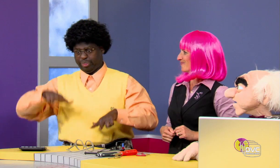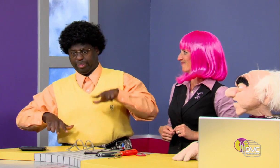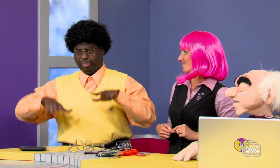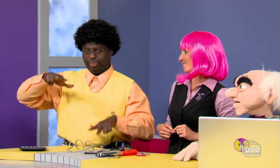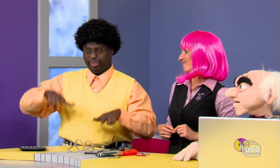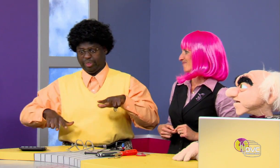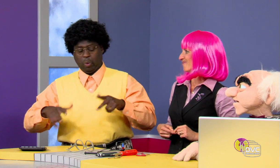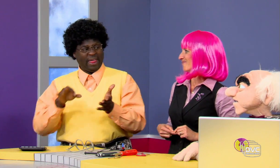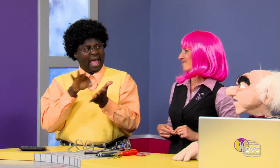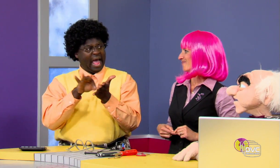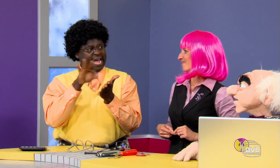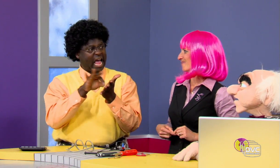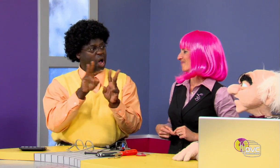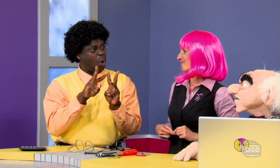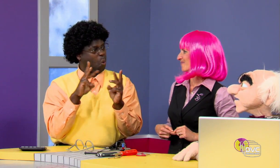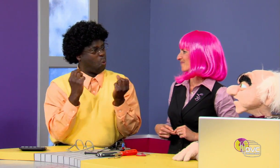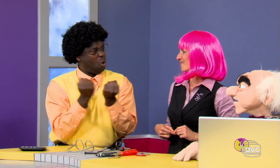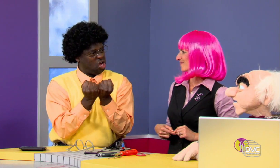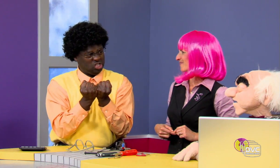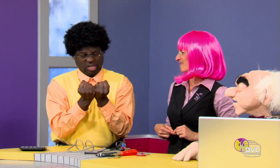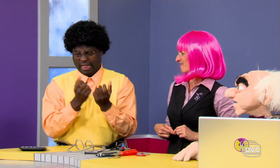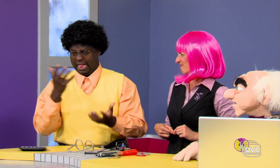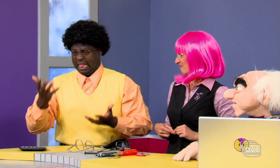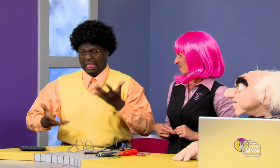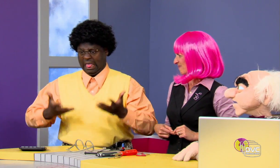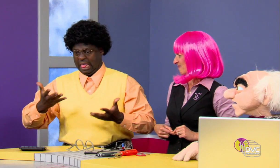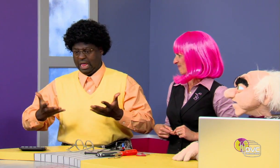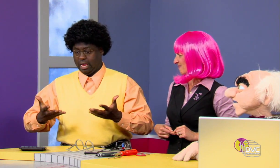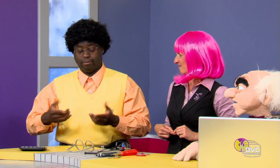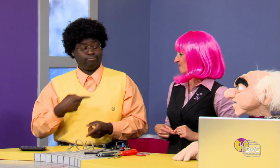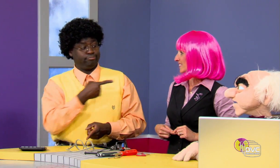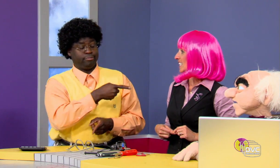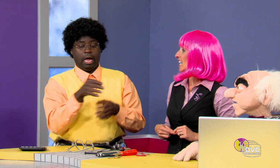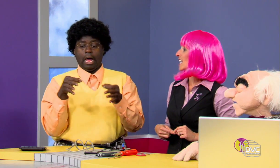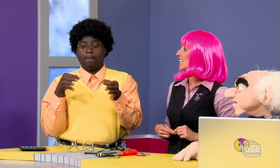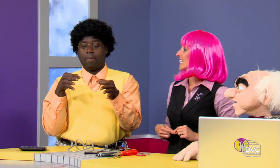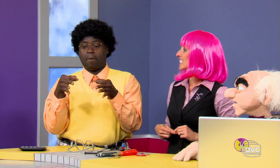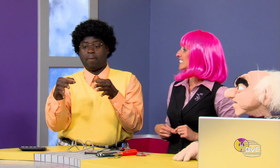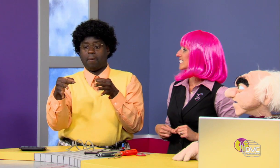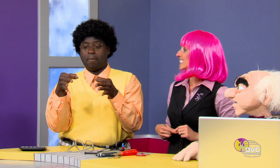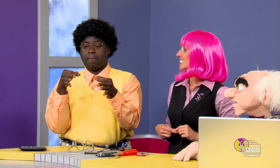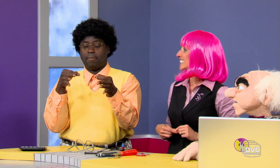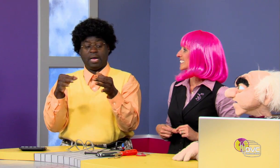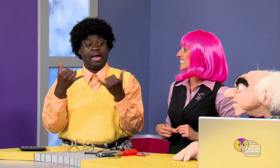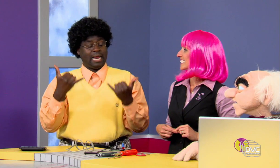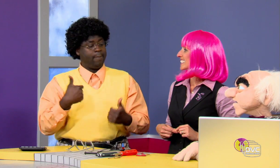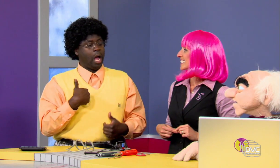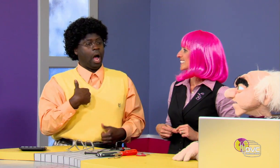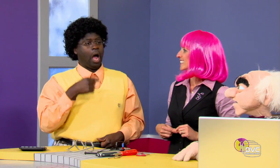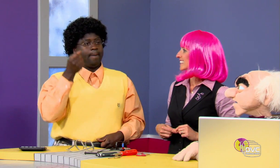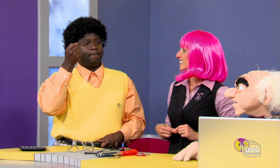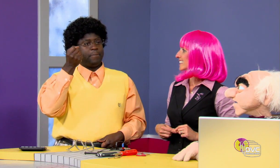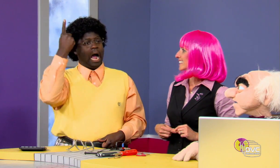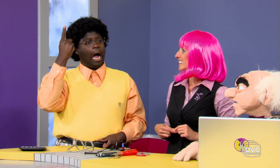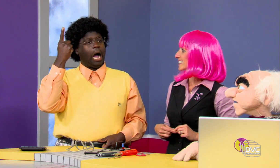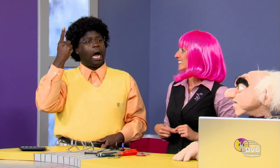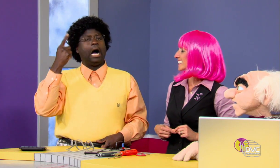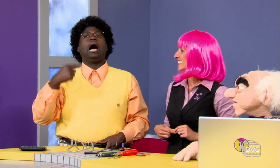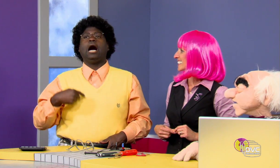really awkward about doing accounting for an inventor's workshop, but Lisa taught me everything I needed to know, and now